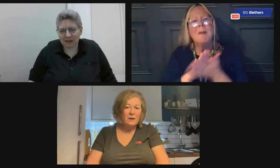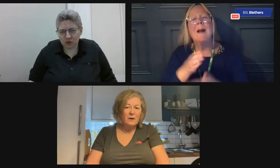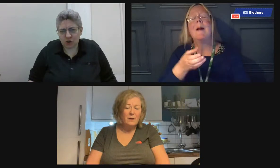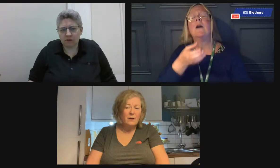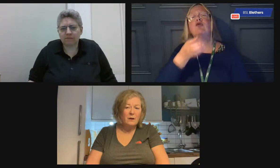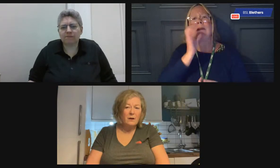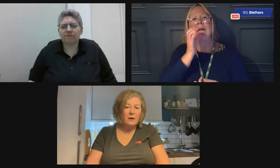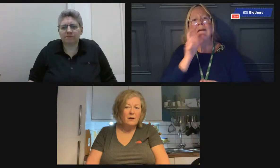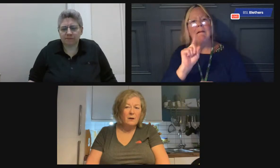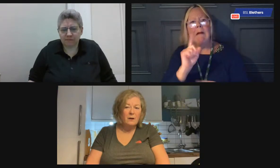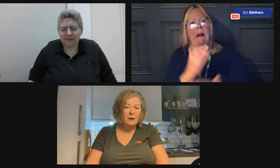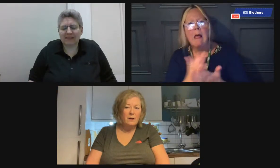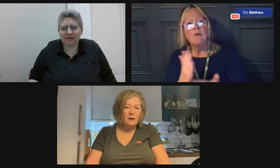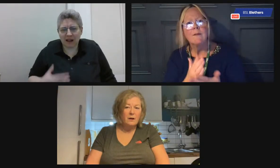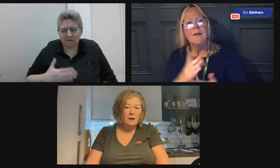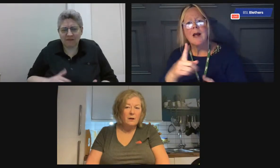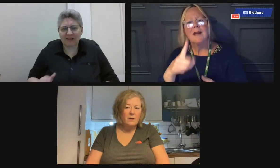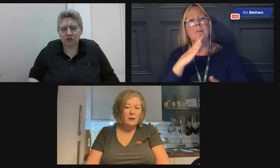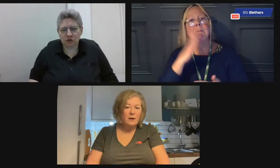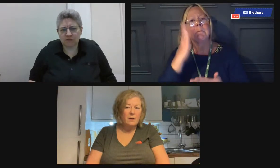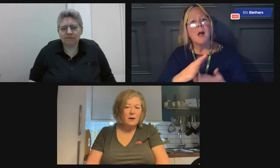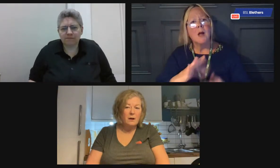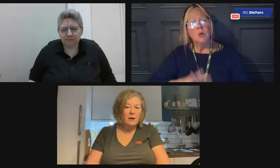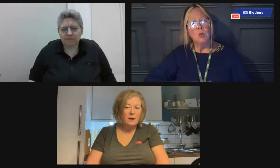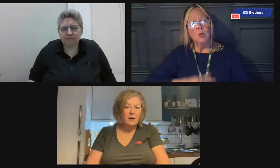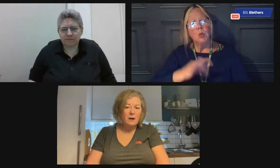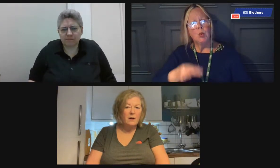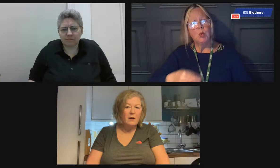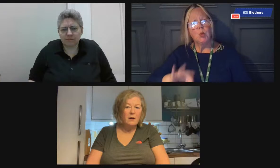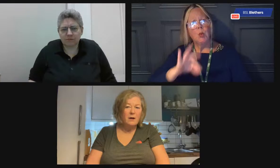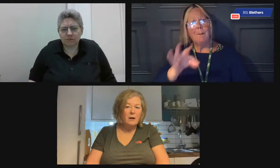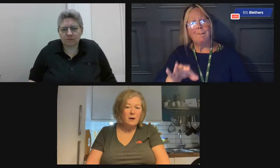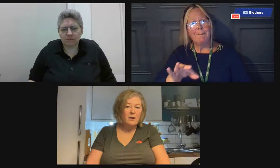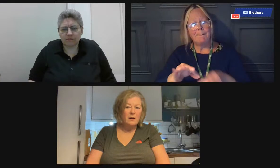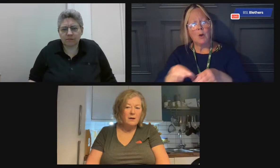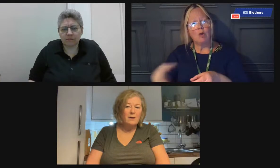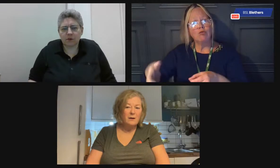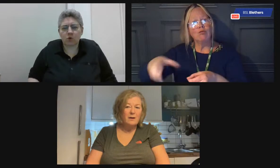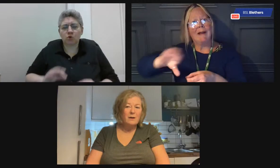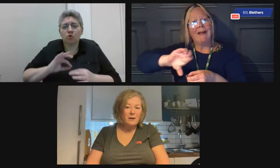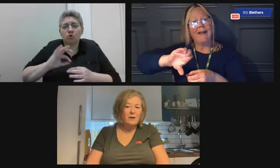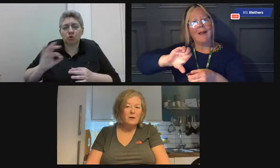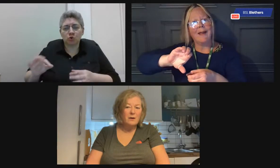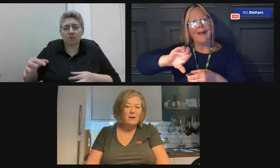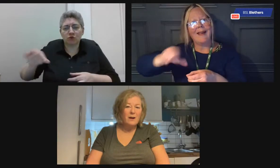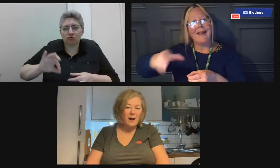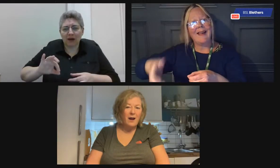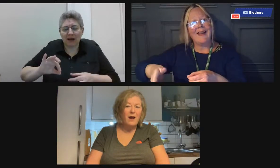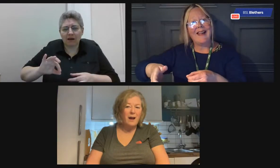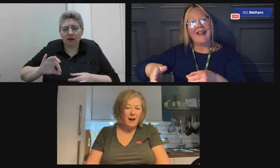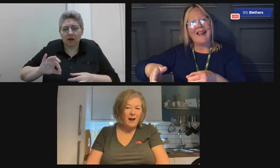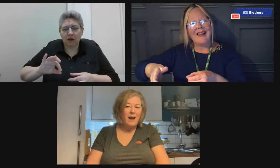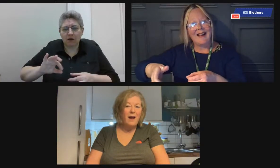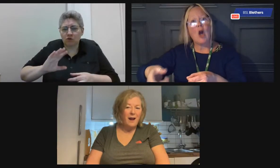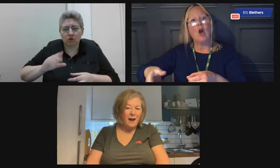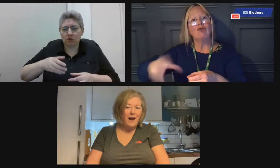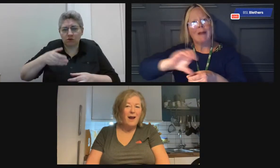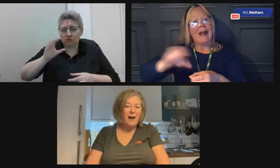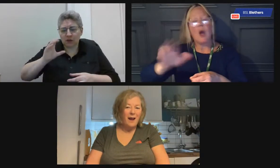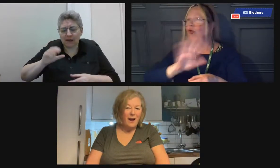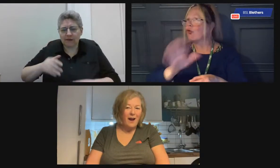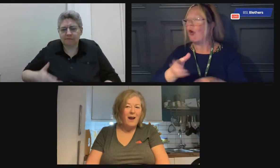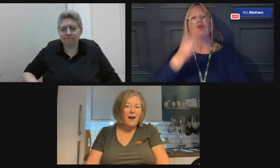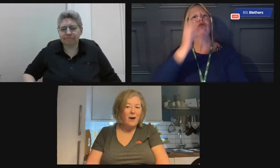interpreter, "Can I clarify, when you say drink, are you meaning drink by the mouth, or are you meaning pouring drink into